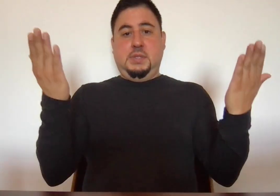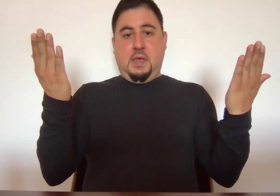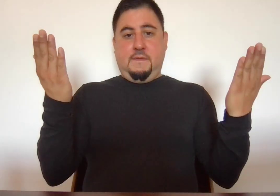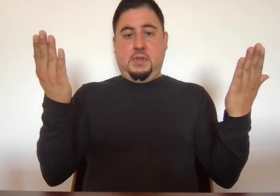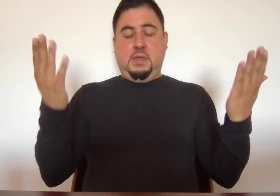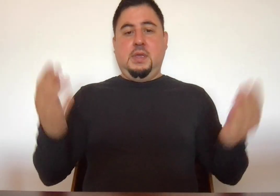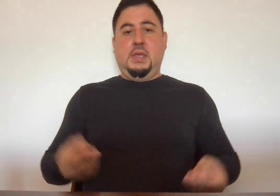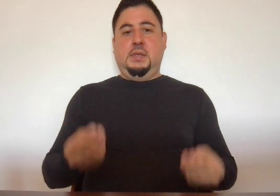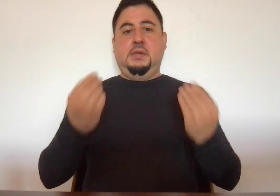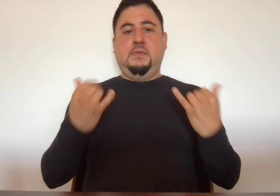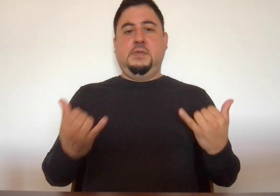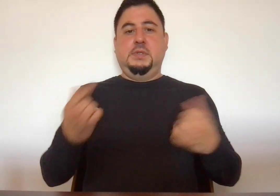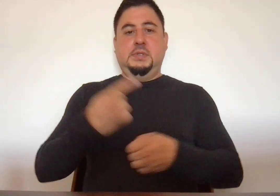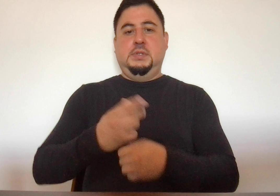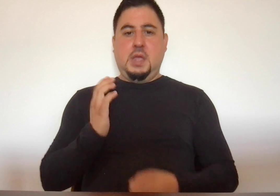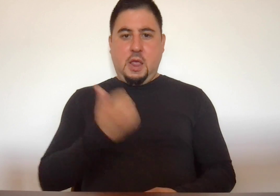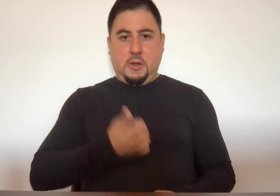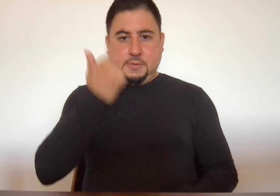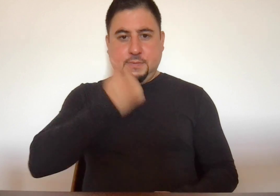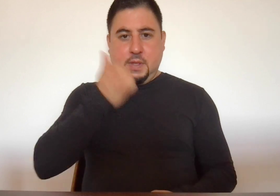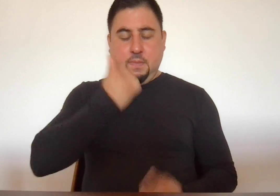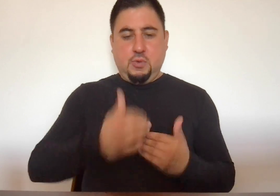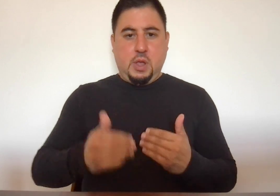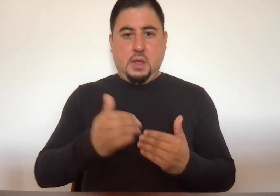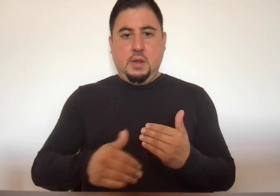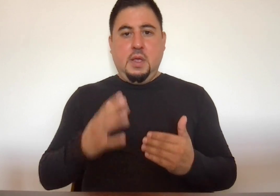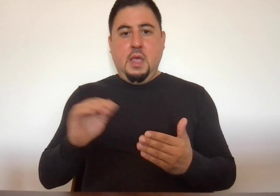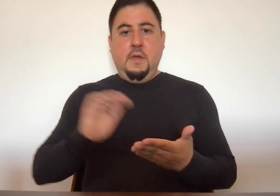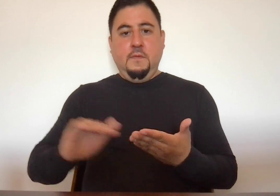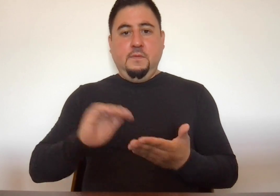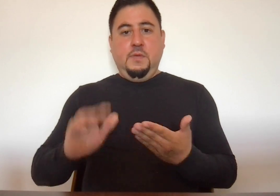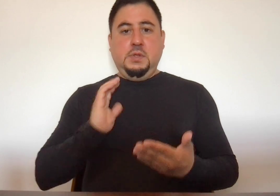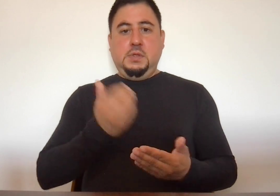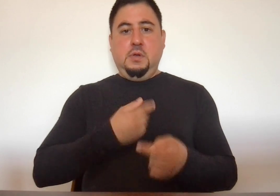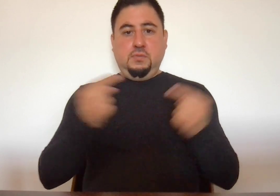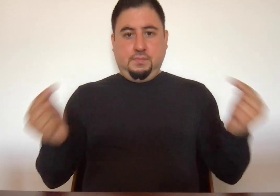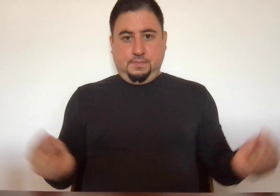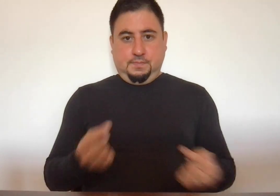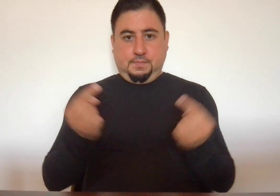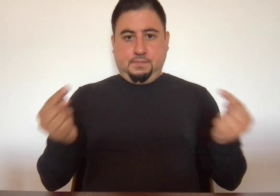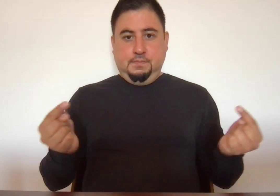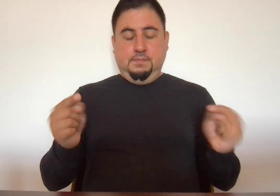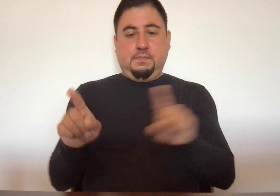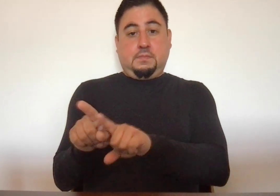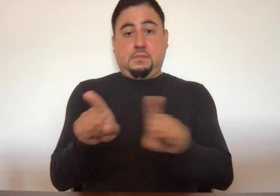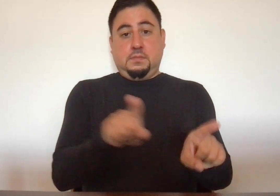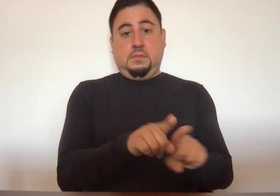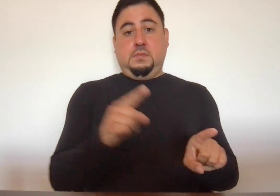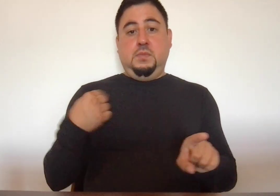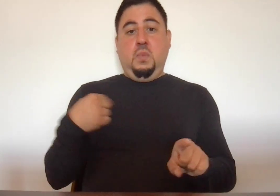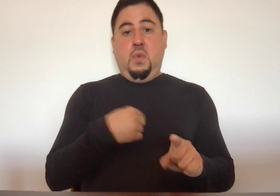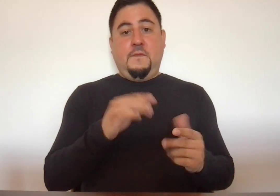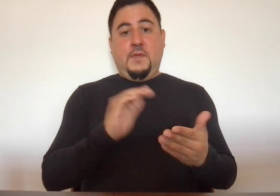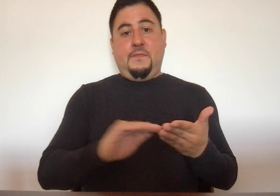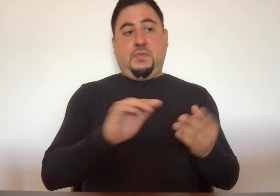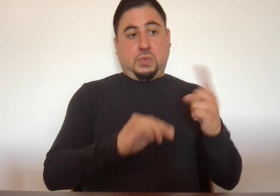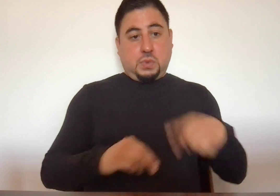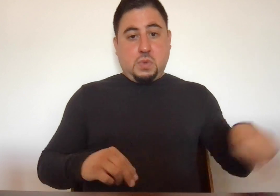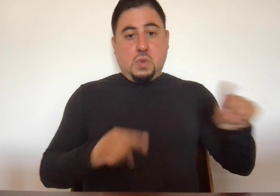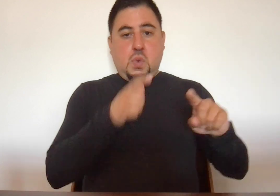heaven. Give us this day our daily bread, and forgive us our trespasses, as we forgive those who